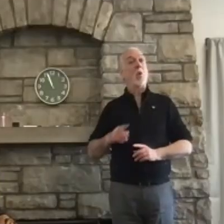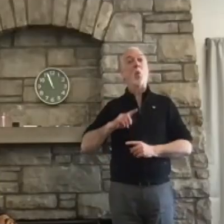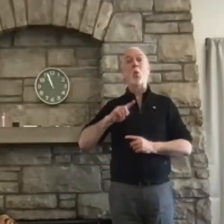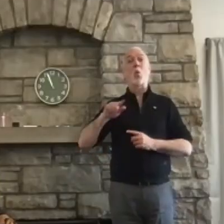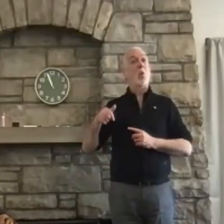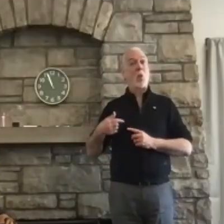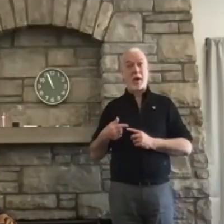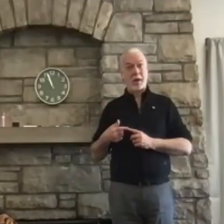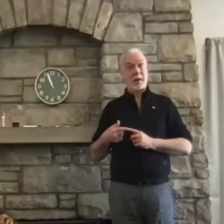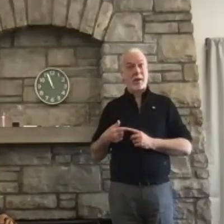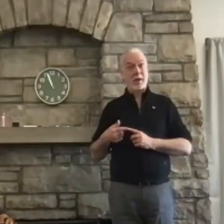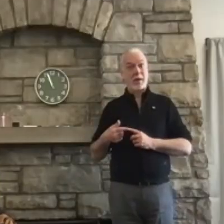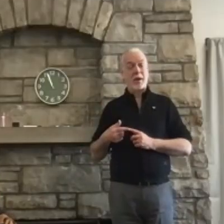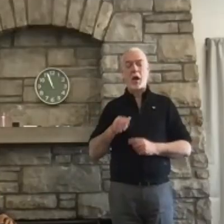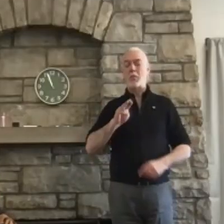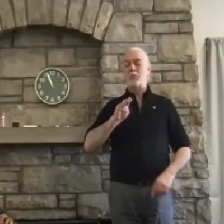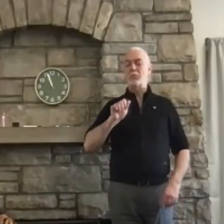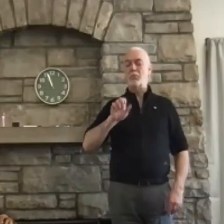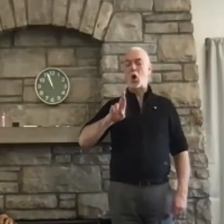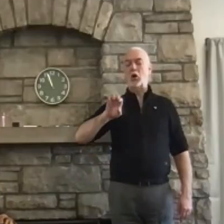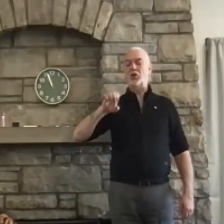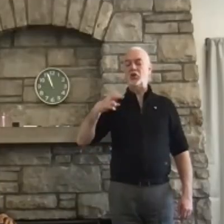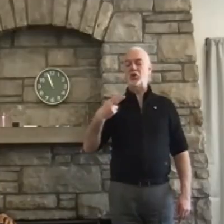5th of March,